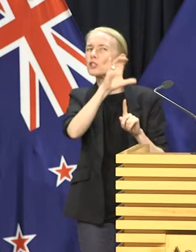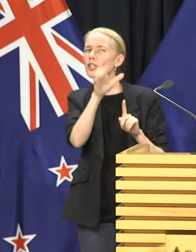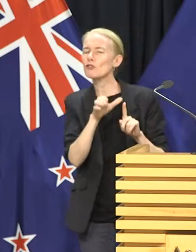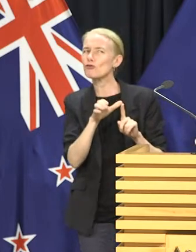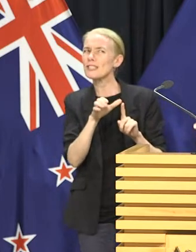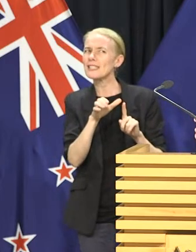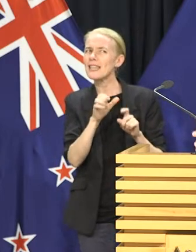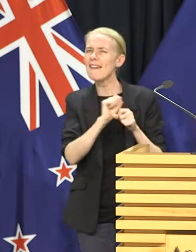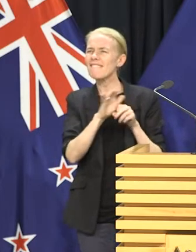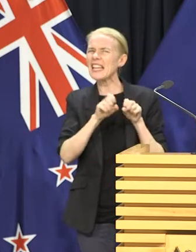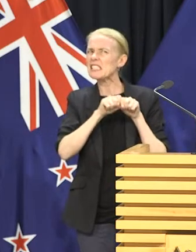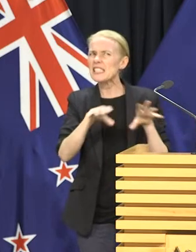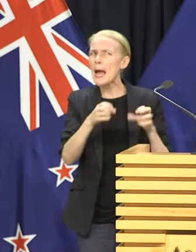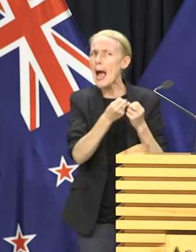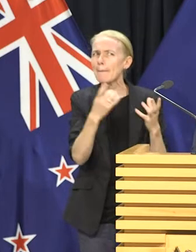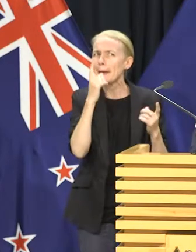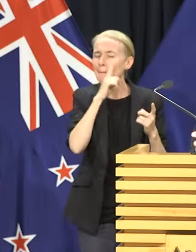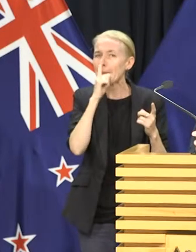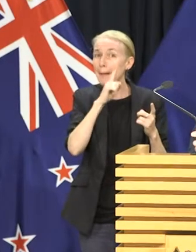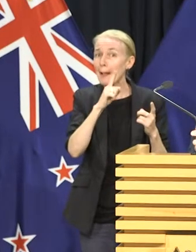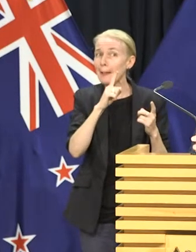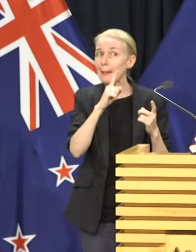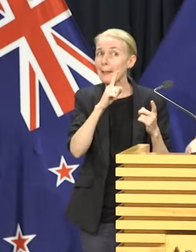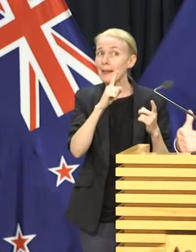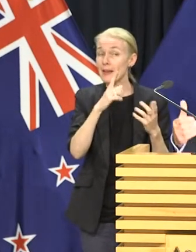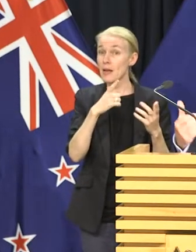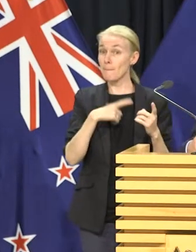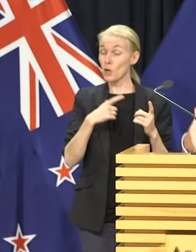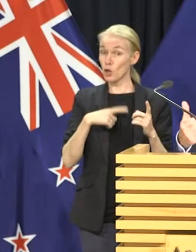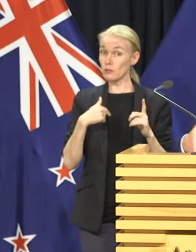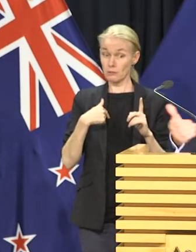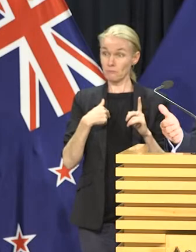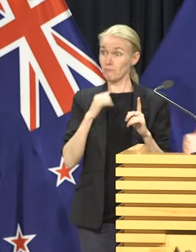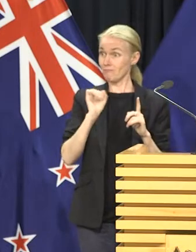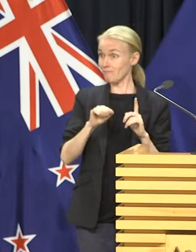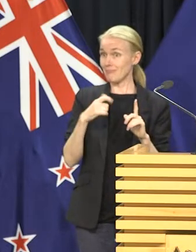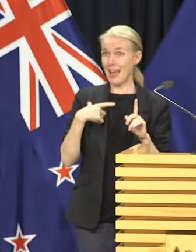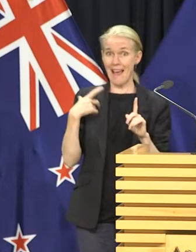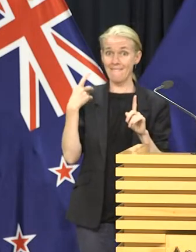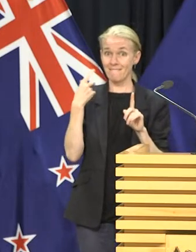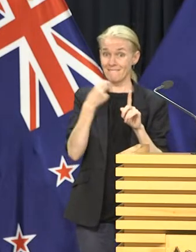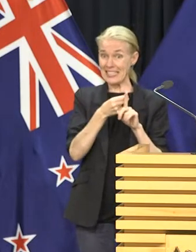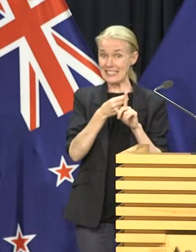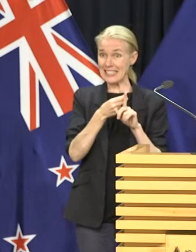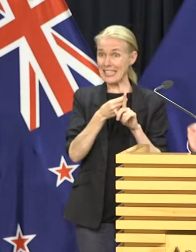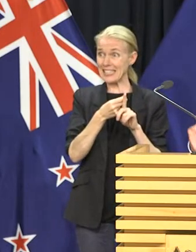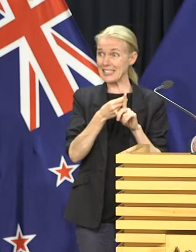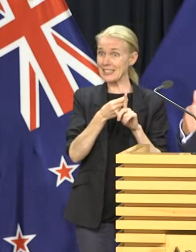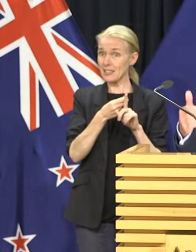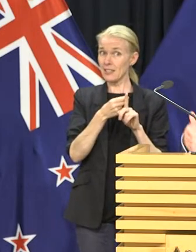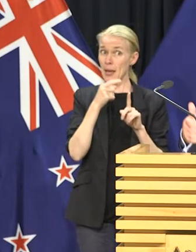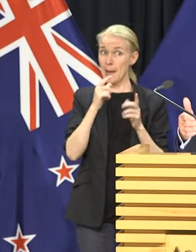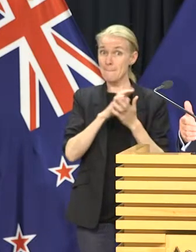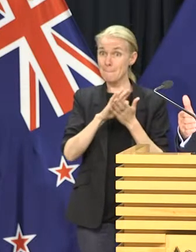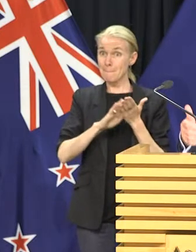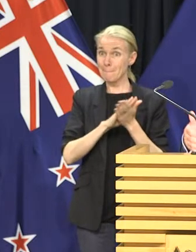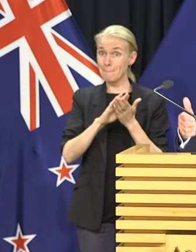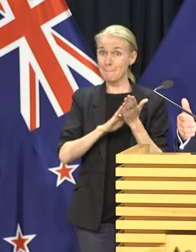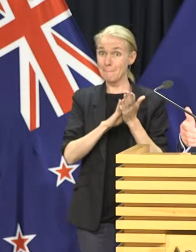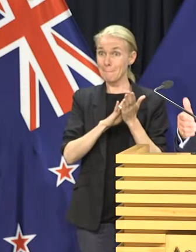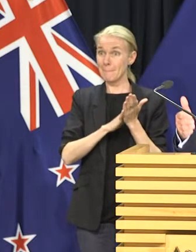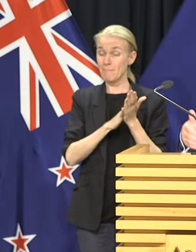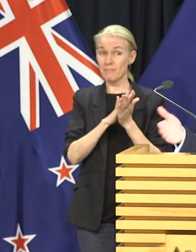that country? Because first of all, we know vaccination is, even with these highly effective vaccines, doesn't confer